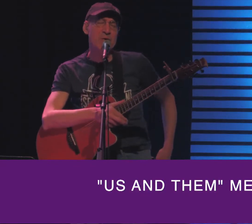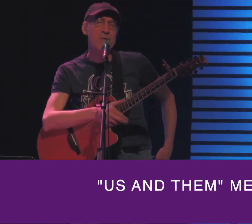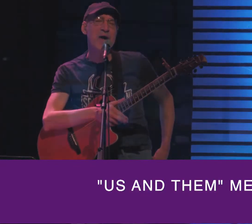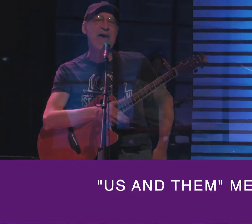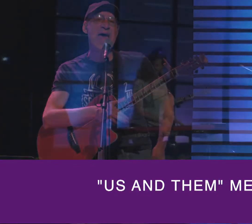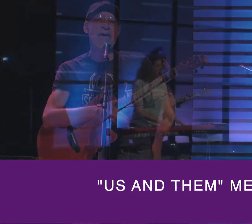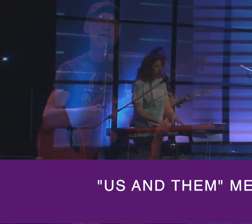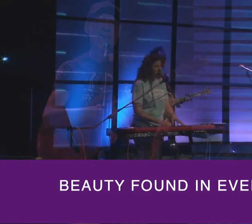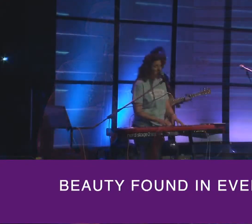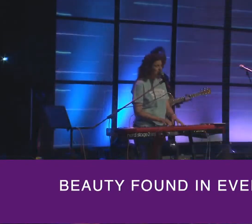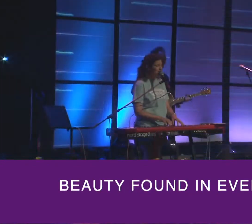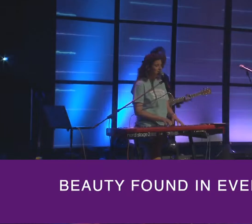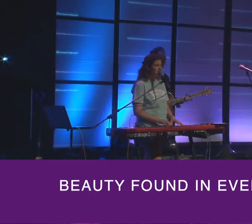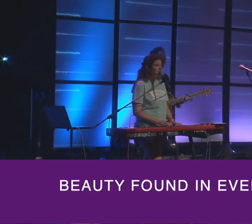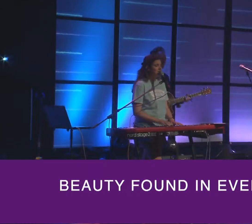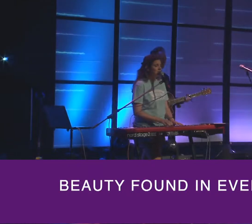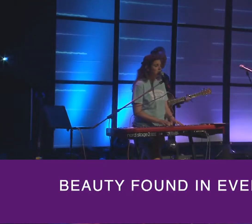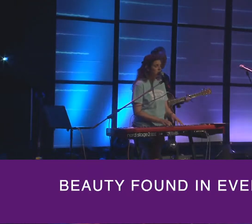melted away.